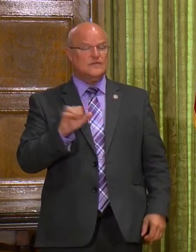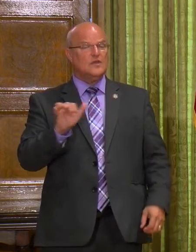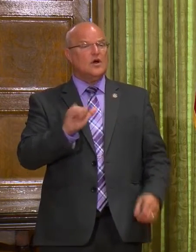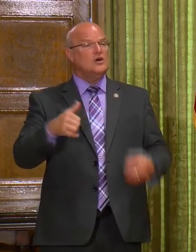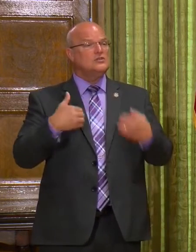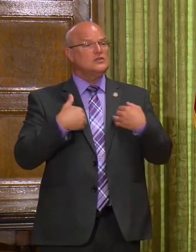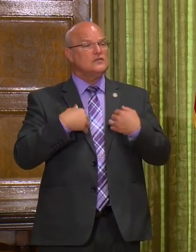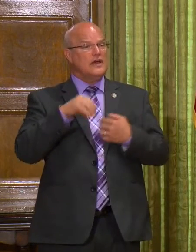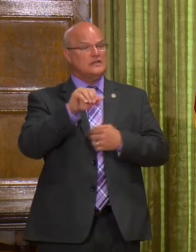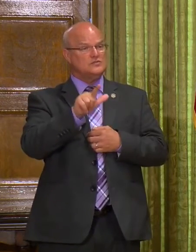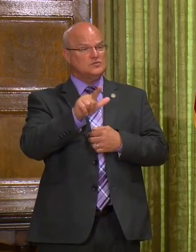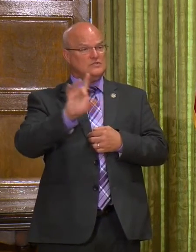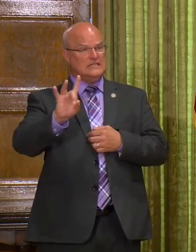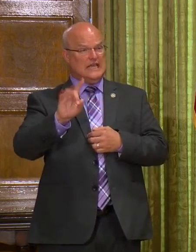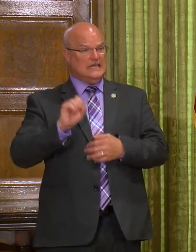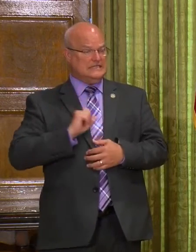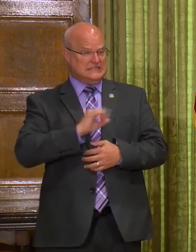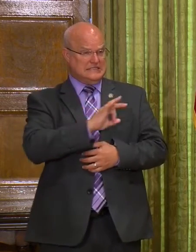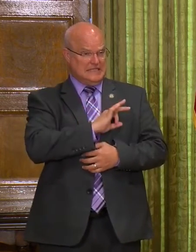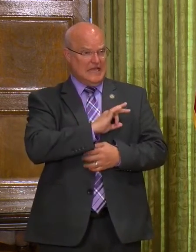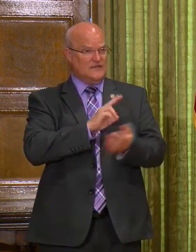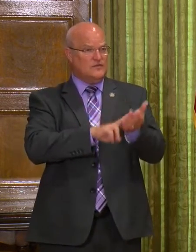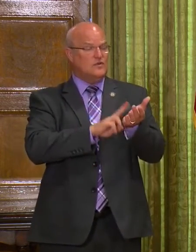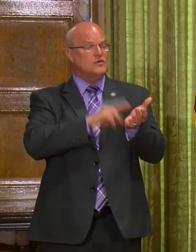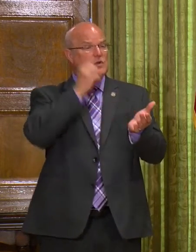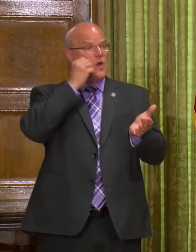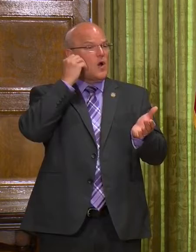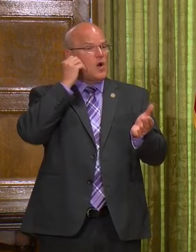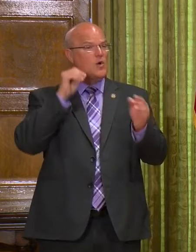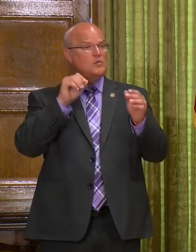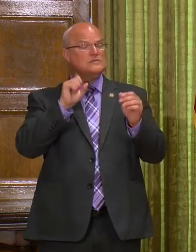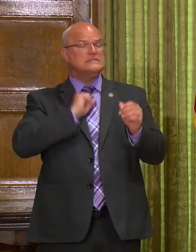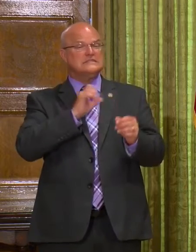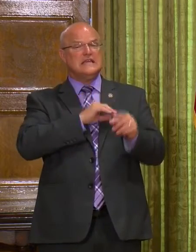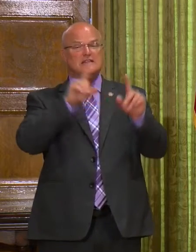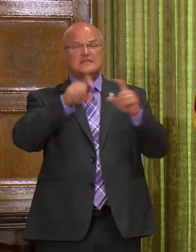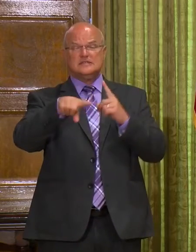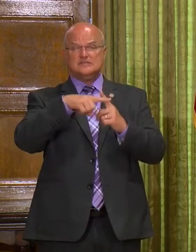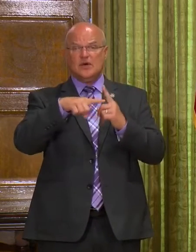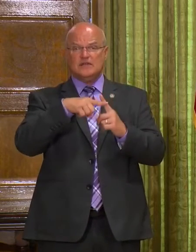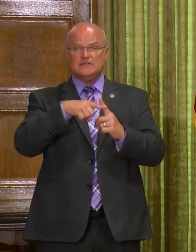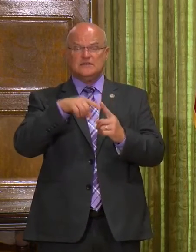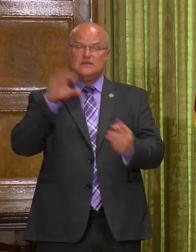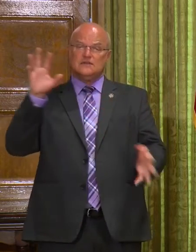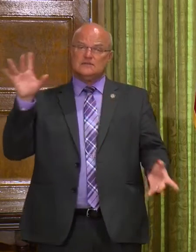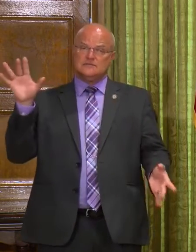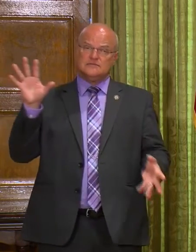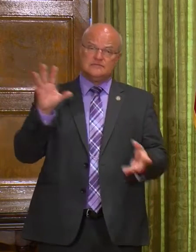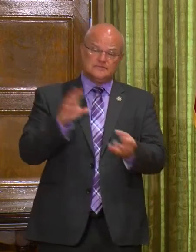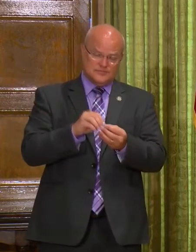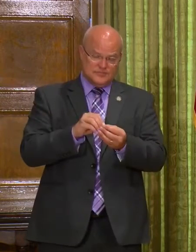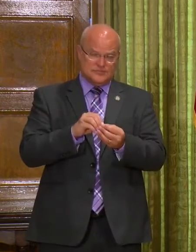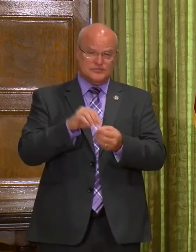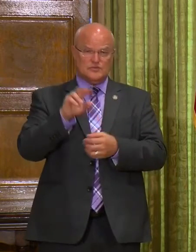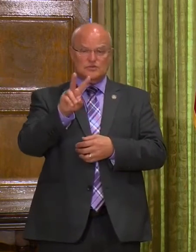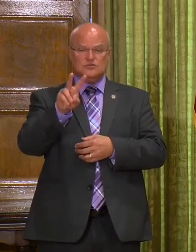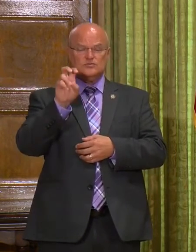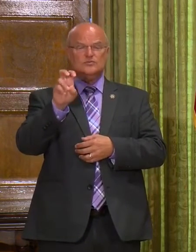have had 28 staff, nursing home staff test positive. That brings our total for nursing home staff